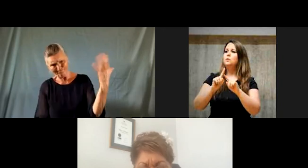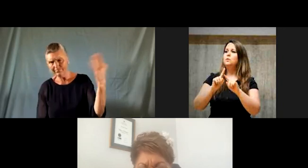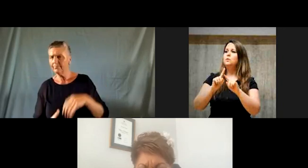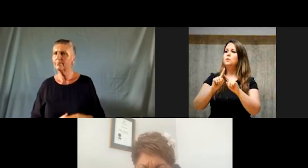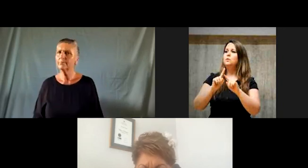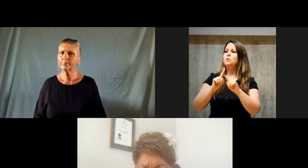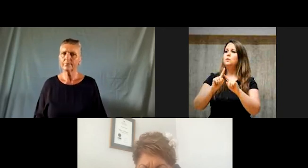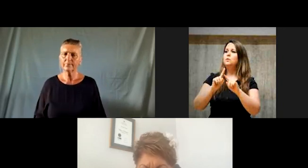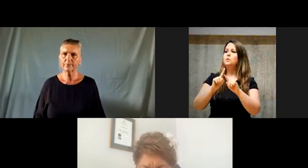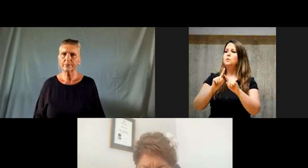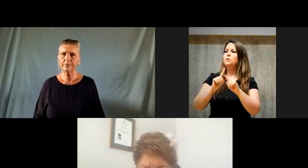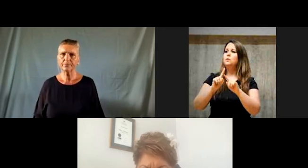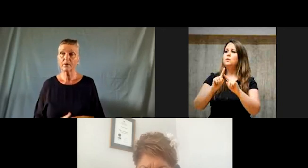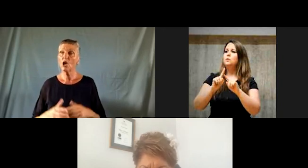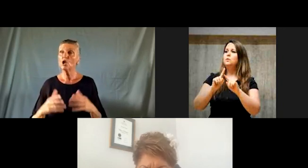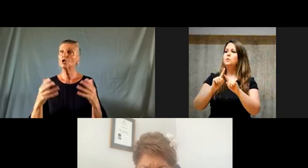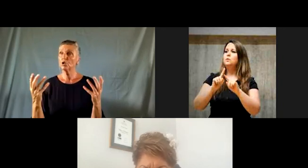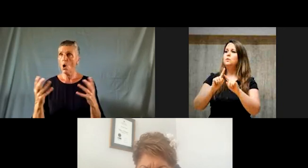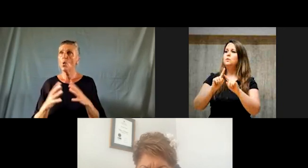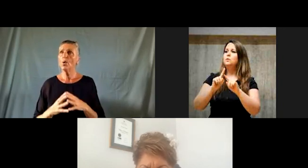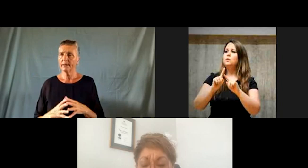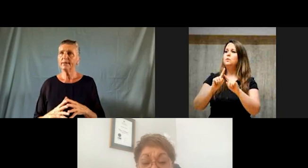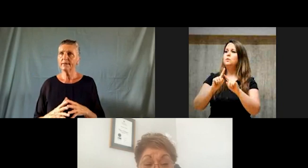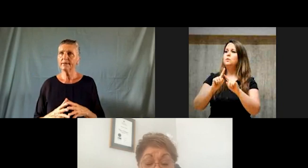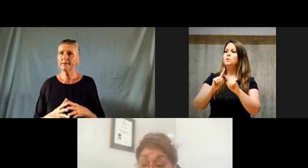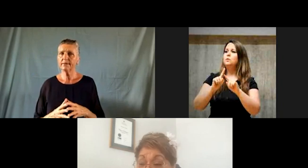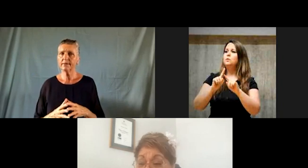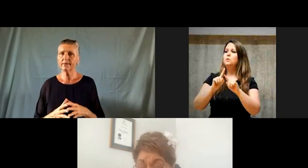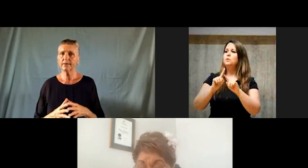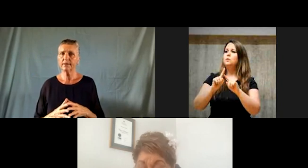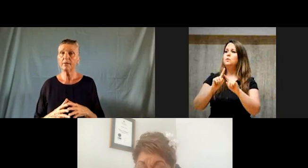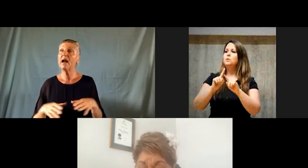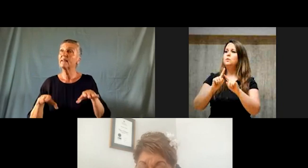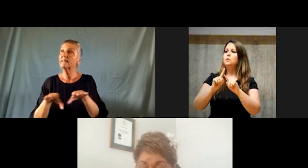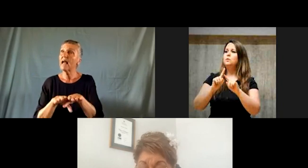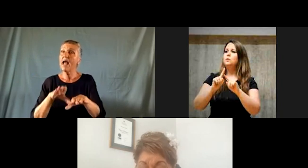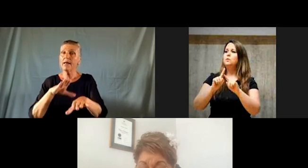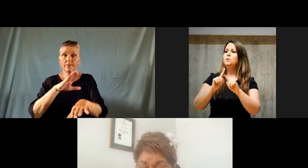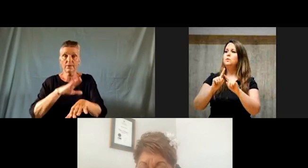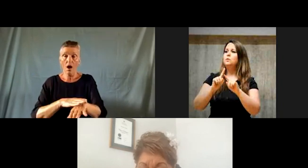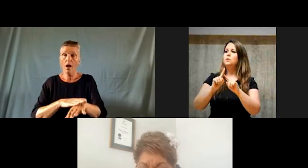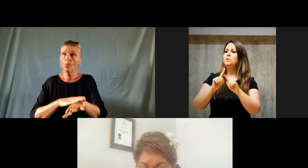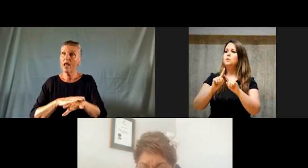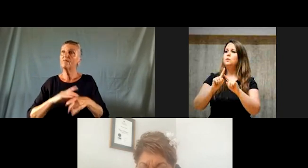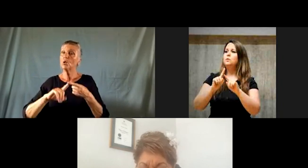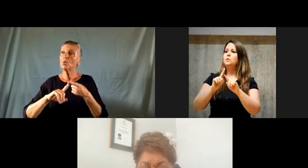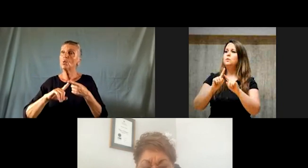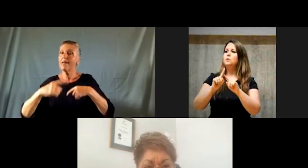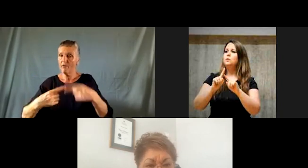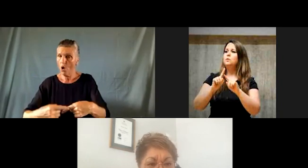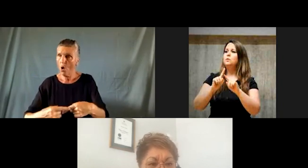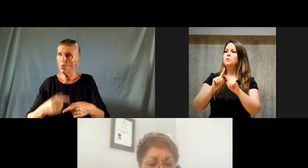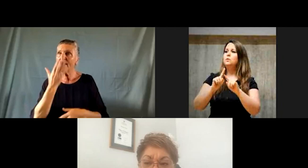Yeah? So, we need, but at the same time, we need to continue to be positive